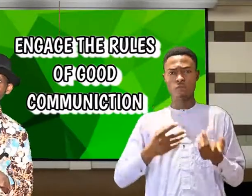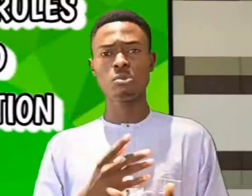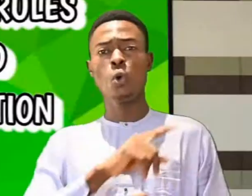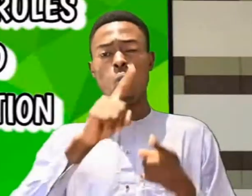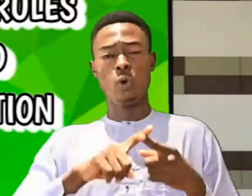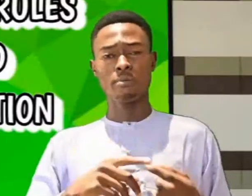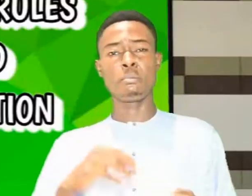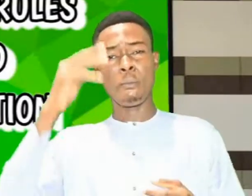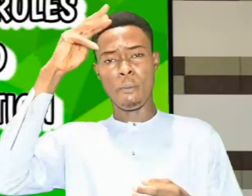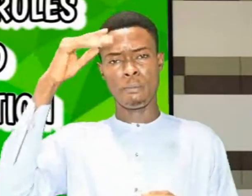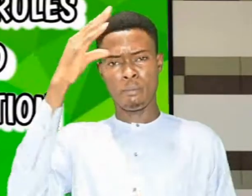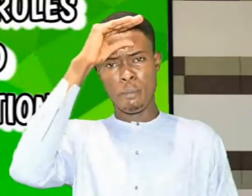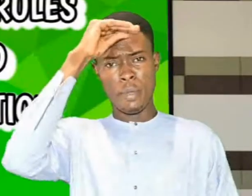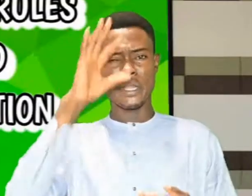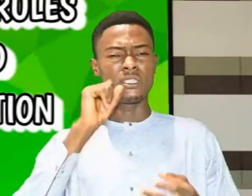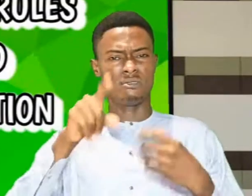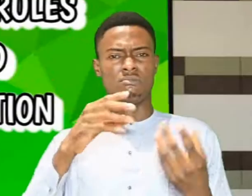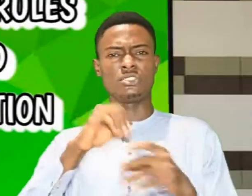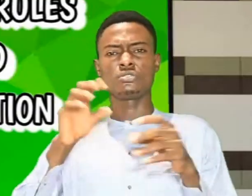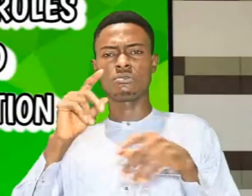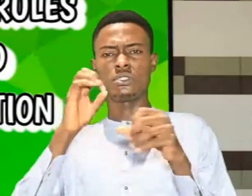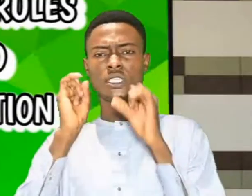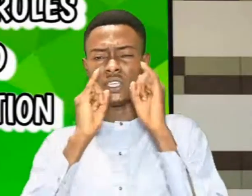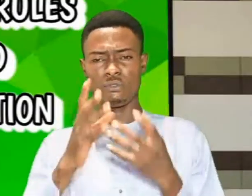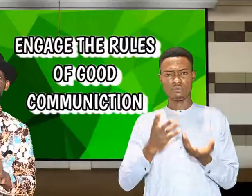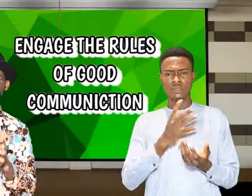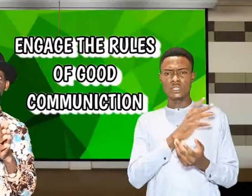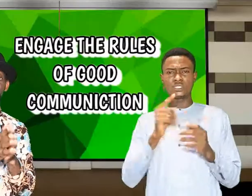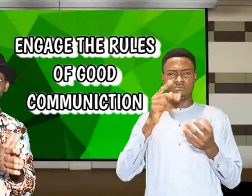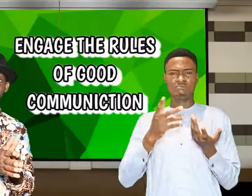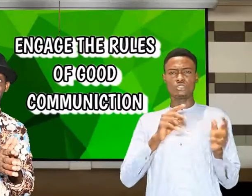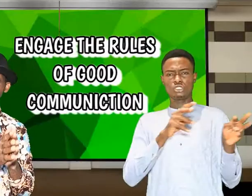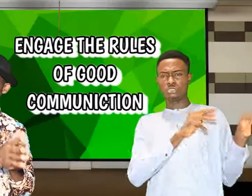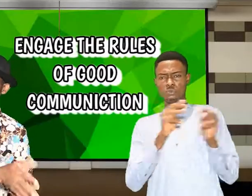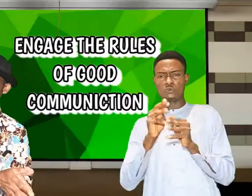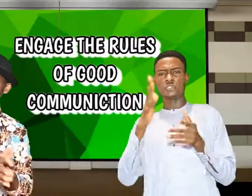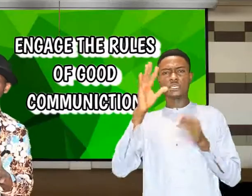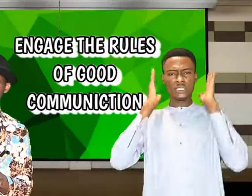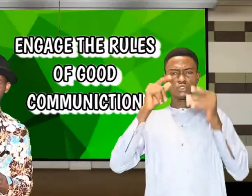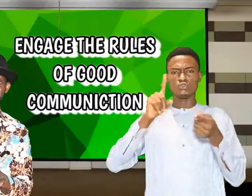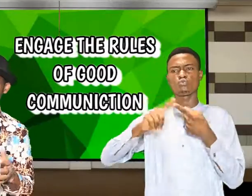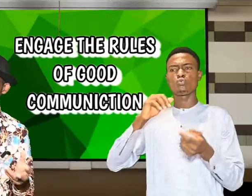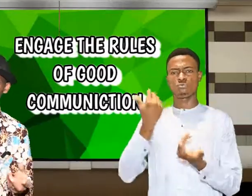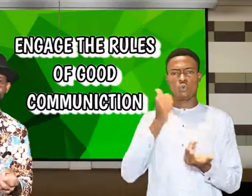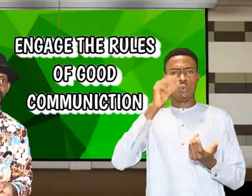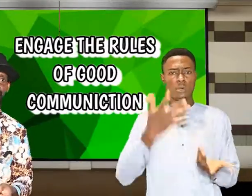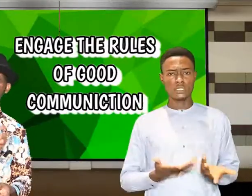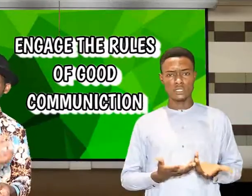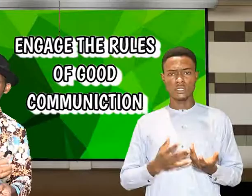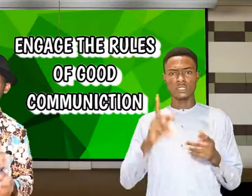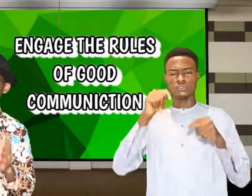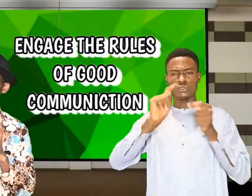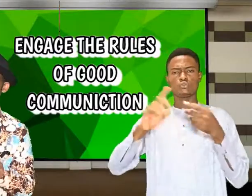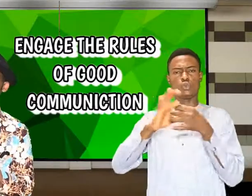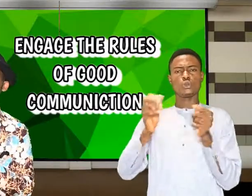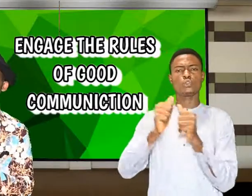when male are interviewing and there's a lady in the panel, they often shift their attention towards the male, and the female do the same thing, trying to connect with the